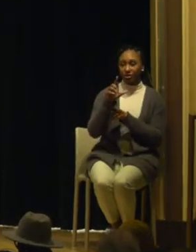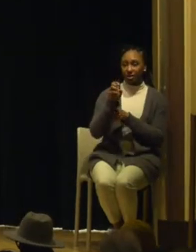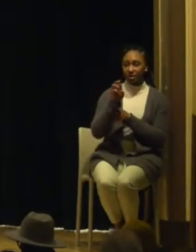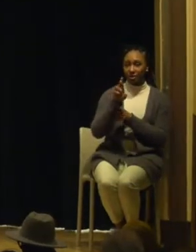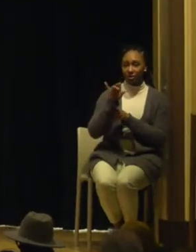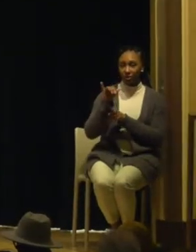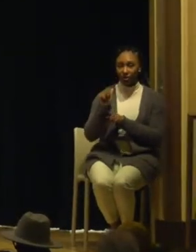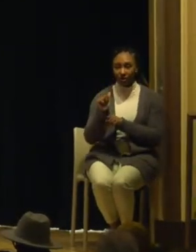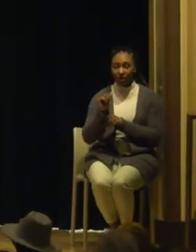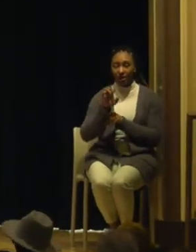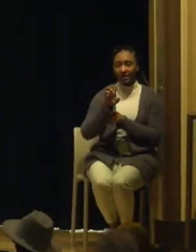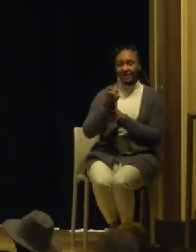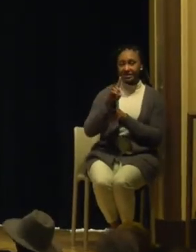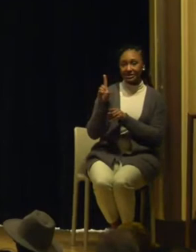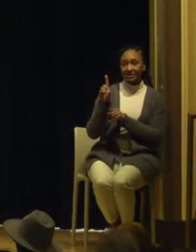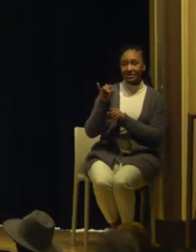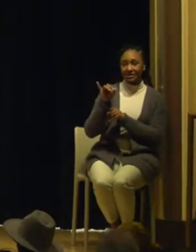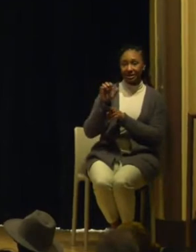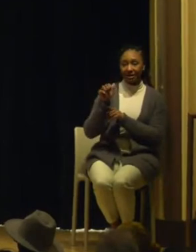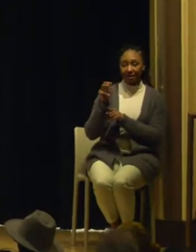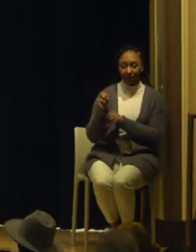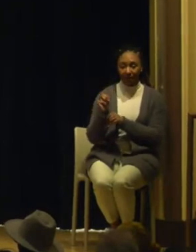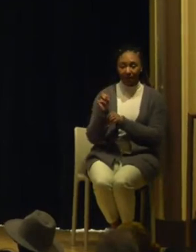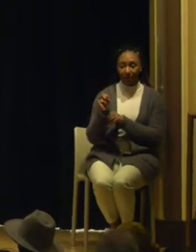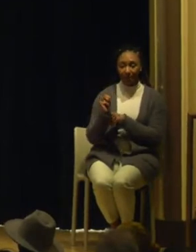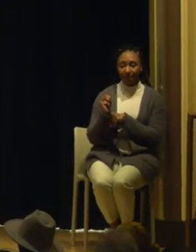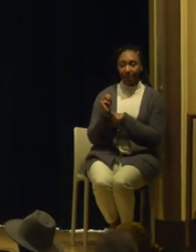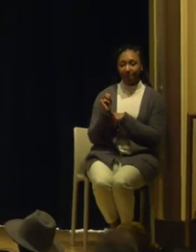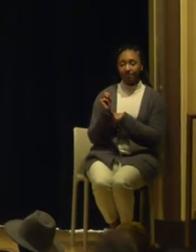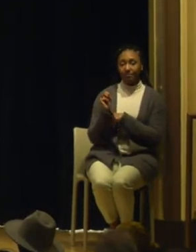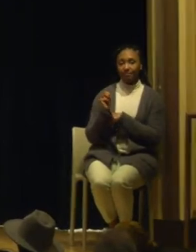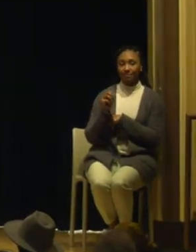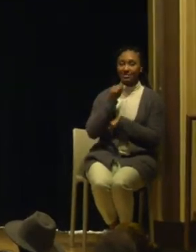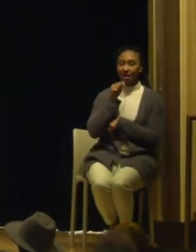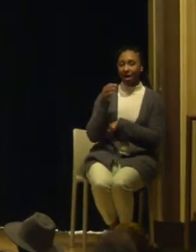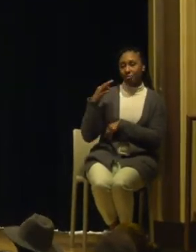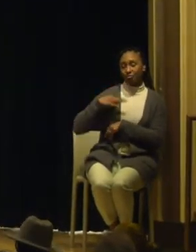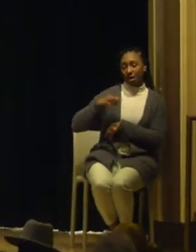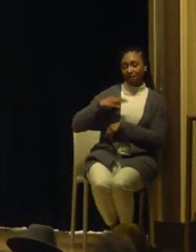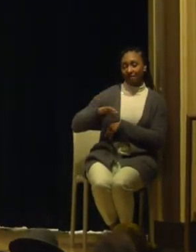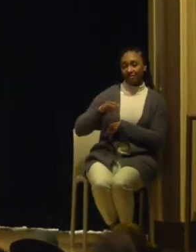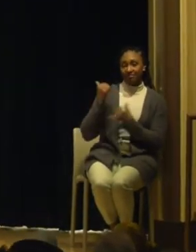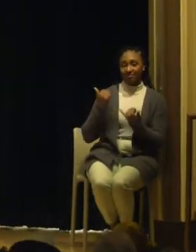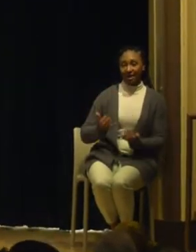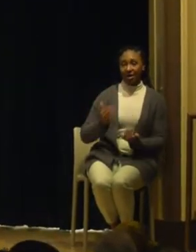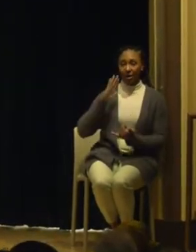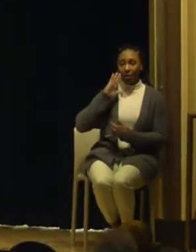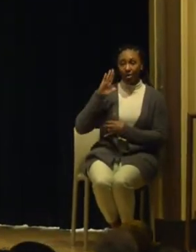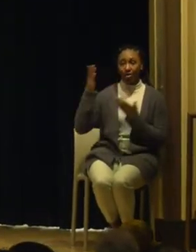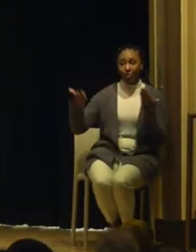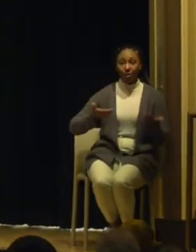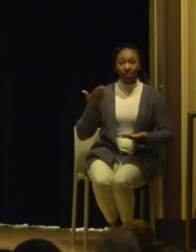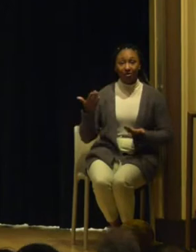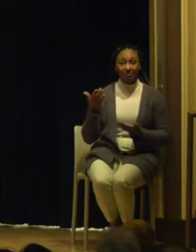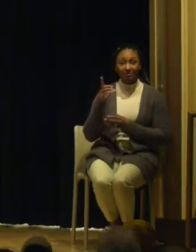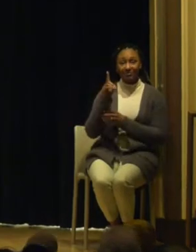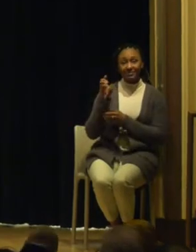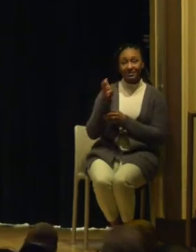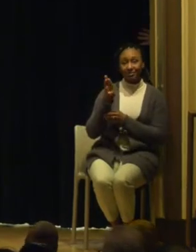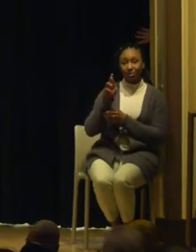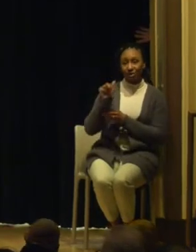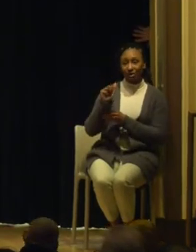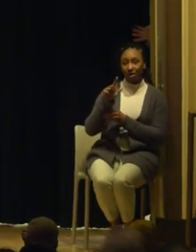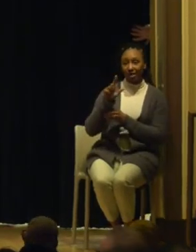Glory Edim, founder of the literacy nonprofit Well-Read Black Girl. It is my pleasure to welcome to the Pratt stage Debra Lee and Glory